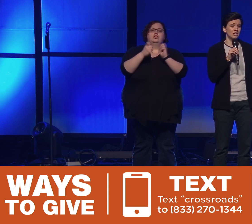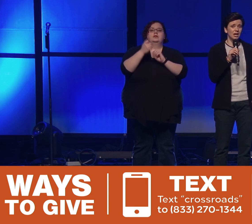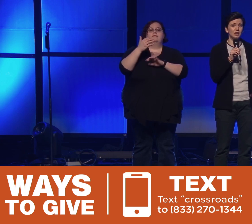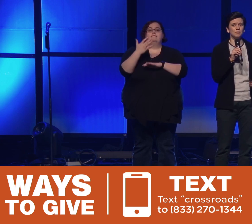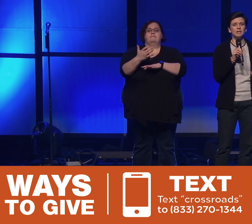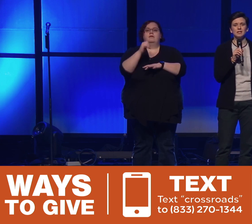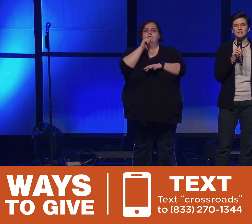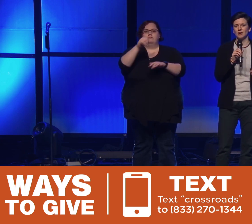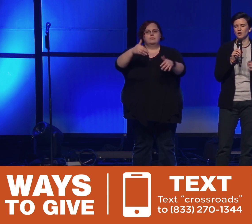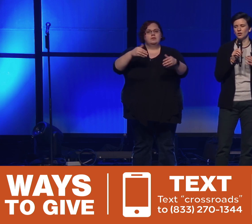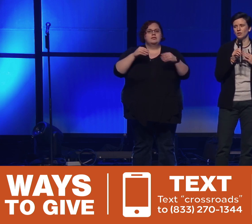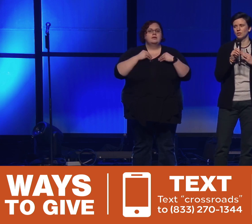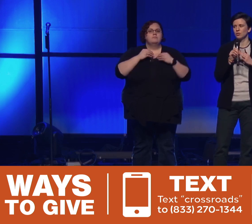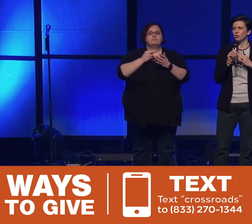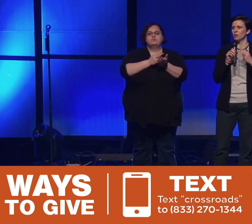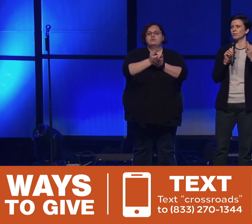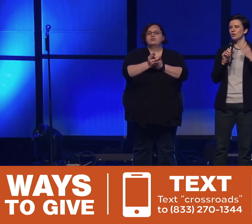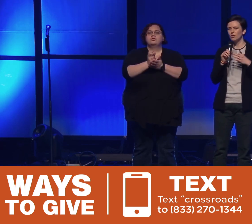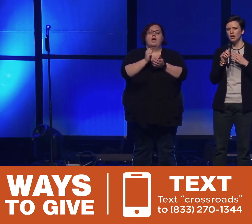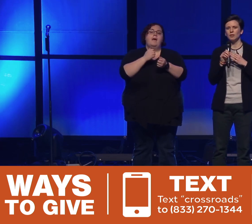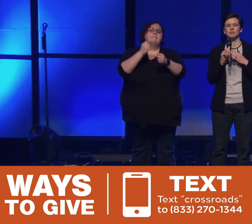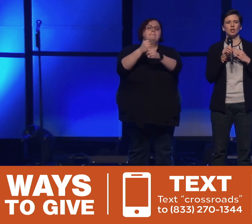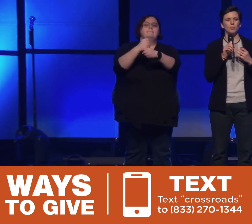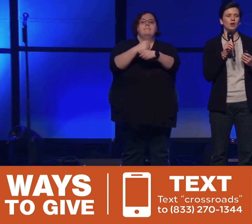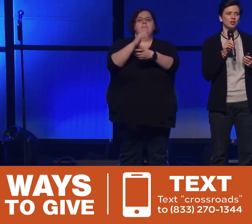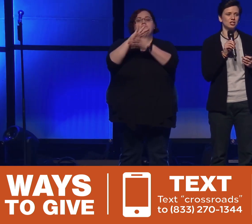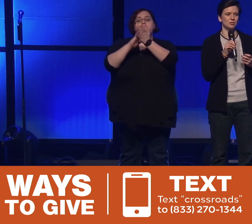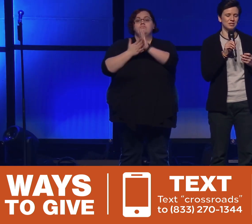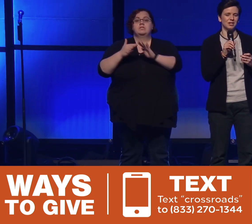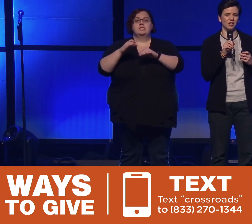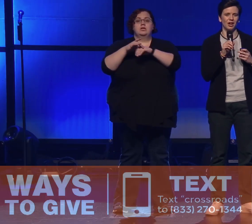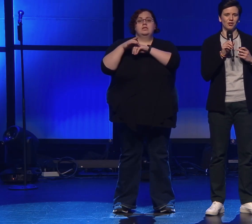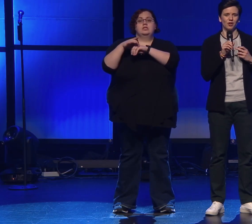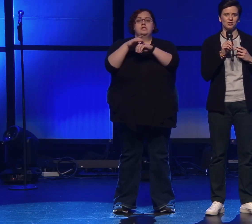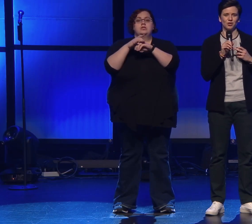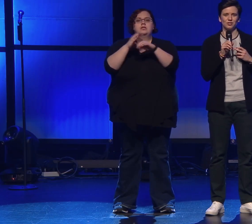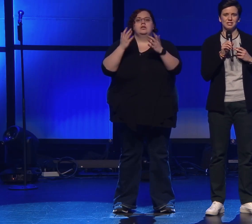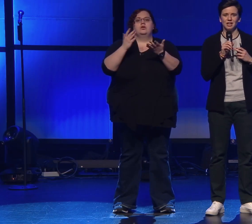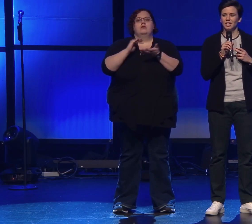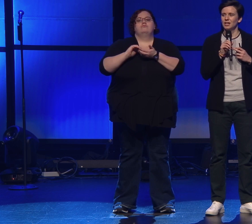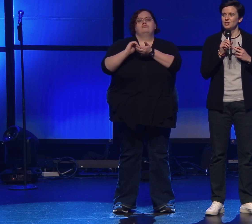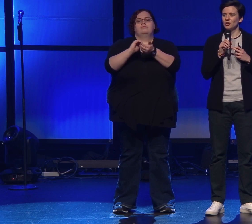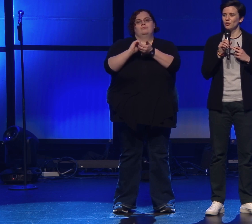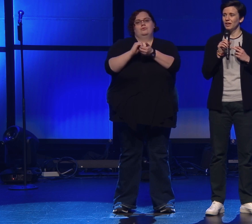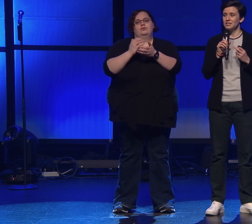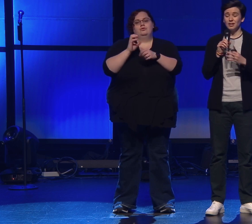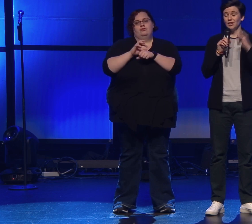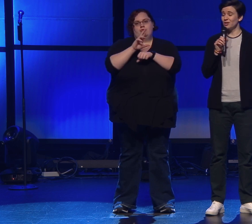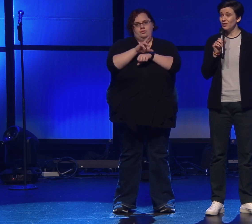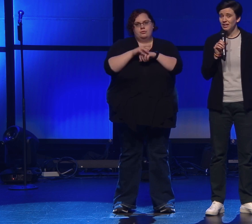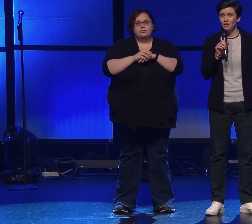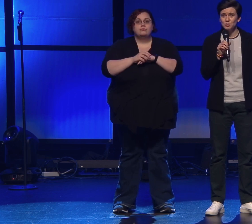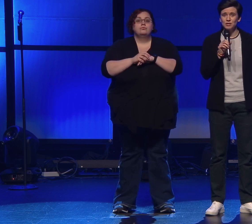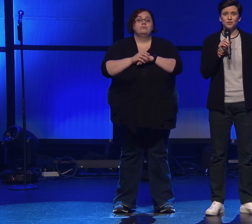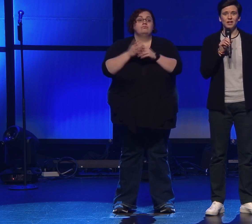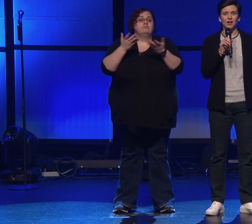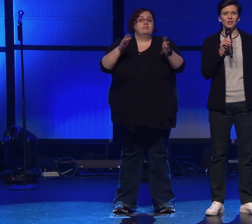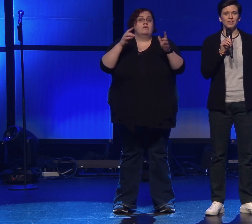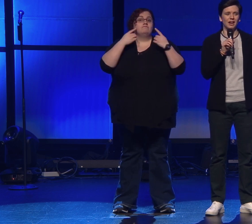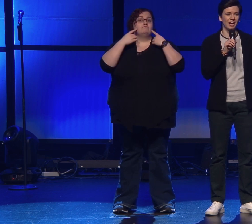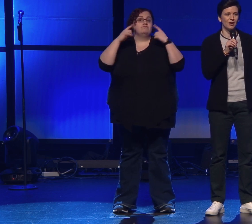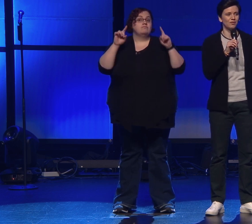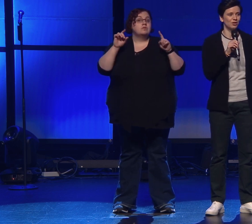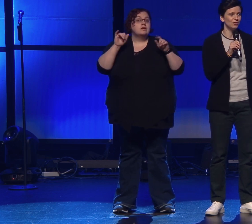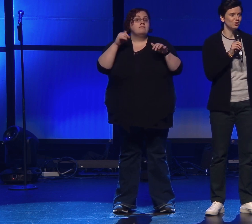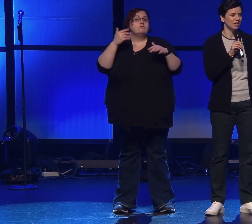and to create peace on earth through our programs and our partnerships here at Crossroads. So that's all the announcements for